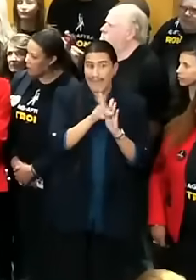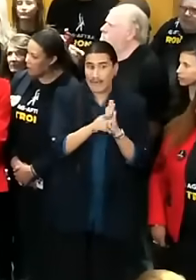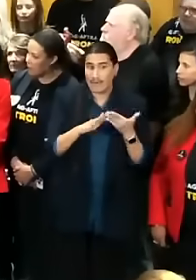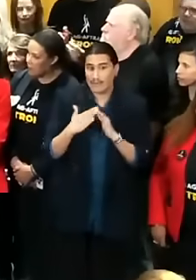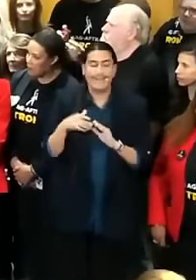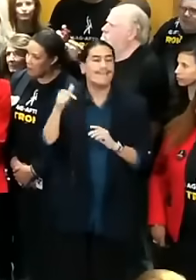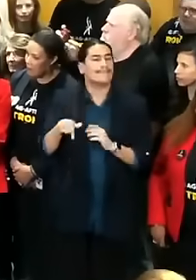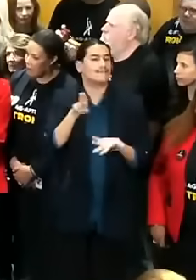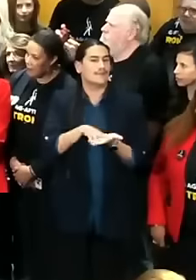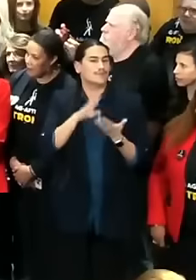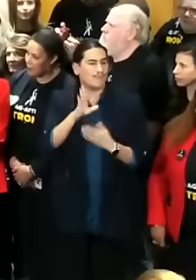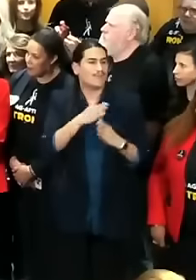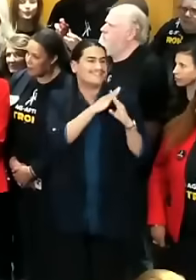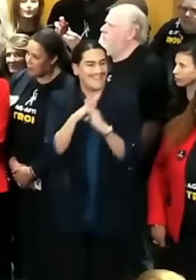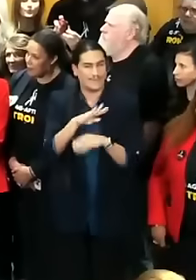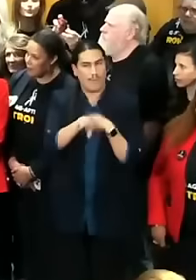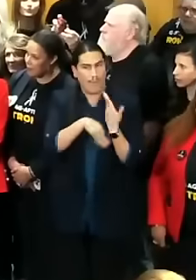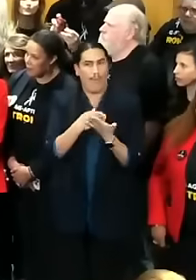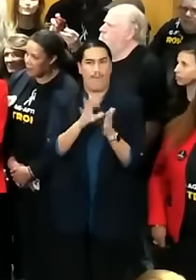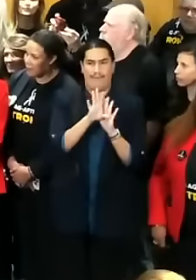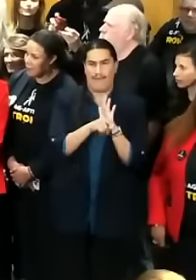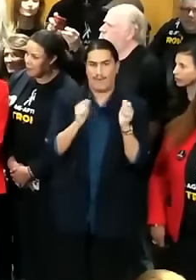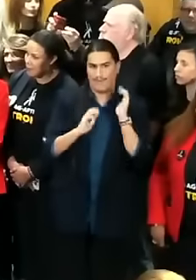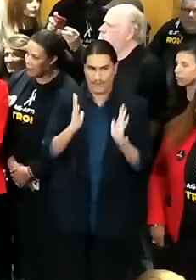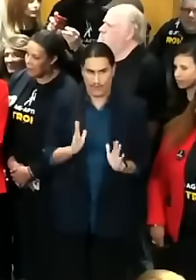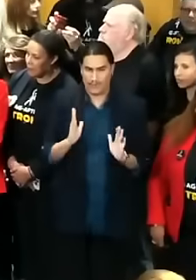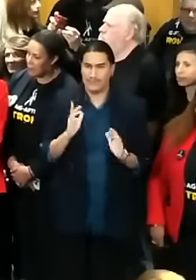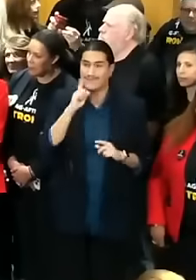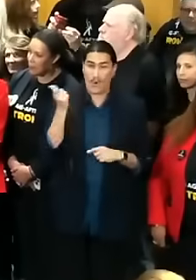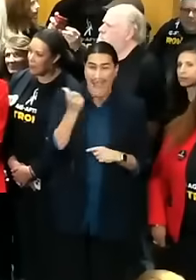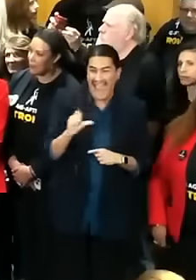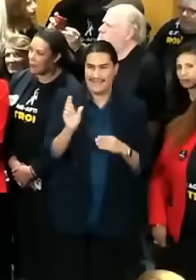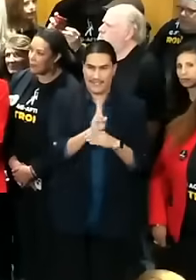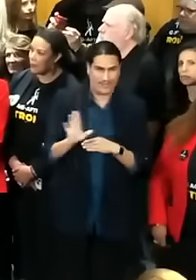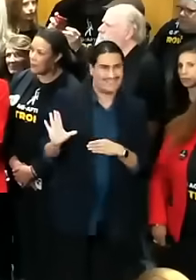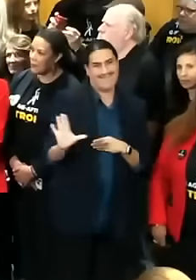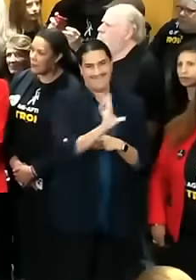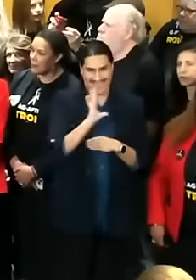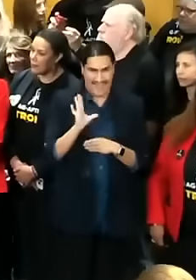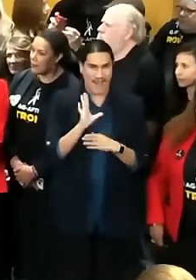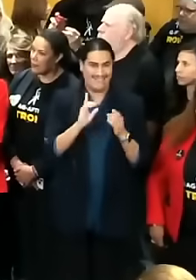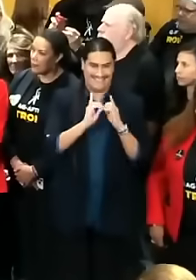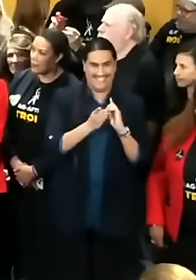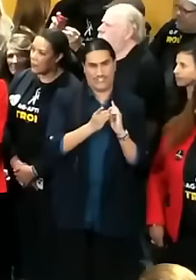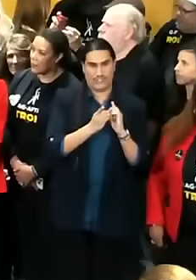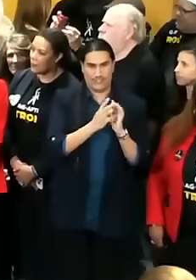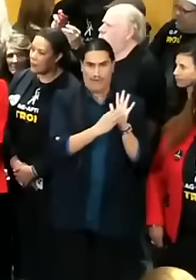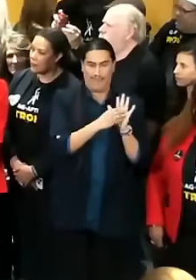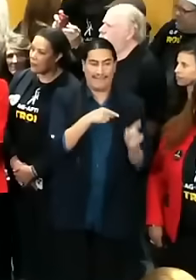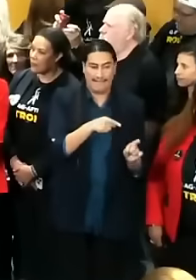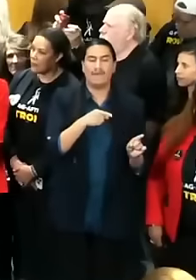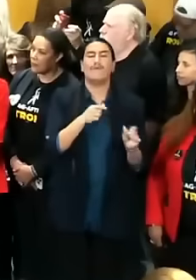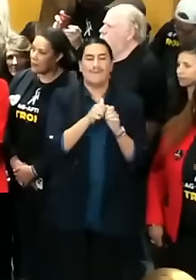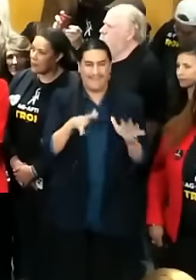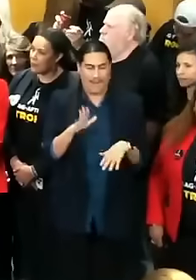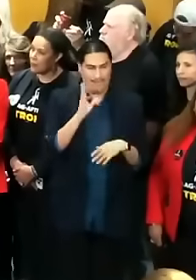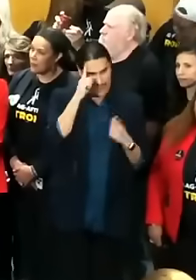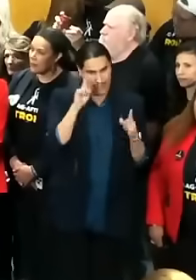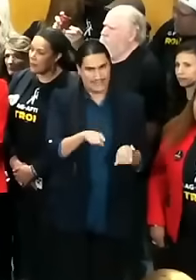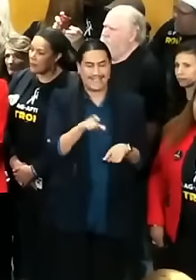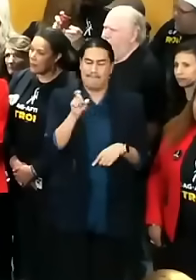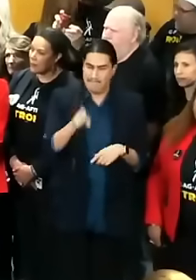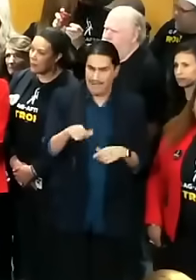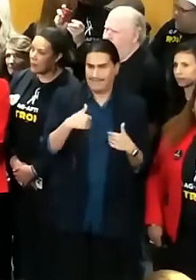contract protects background performers from any use of their digital replica without their consent. This contract assures background actors